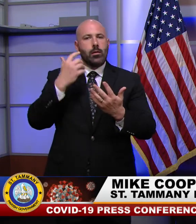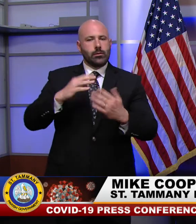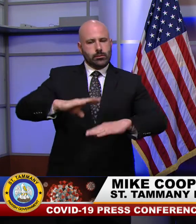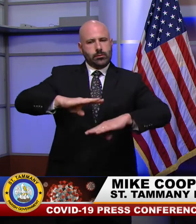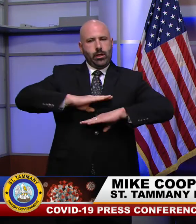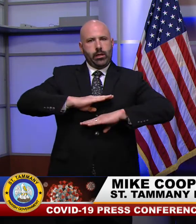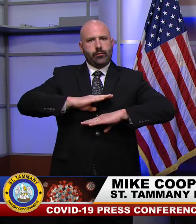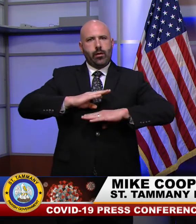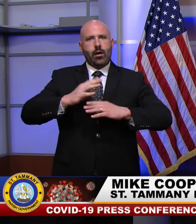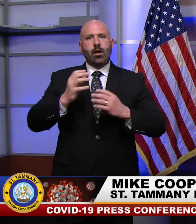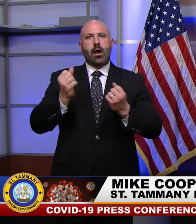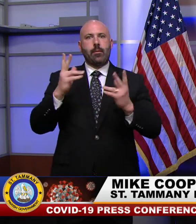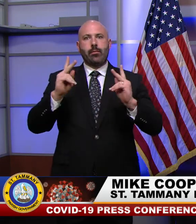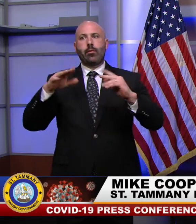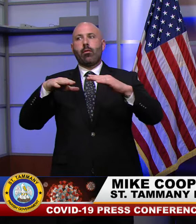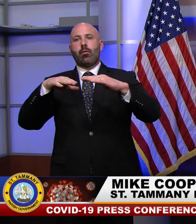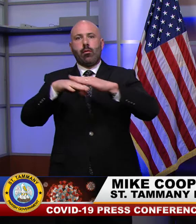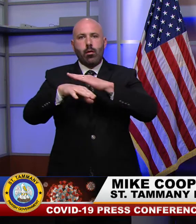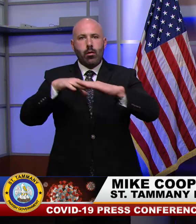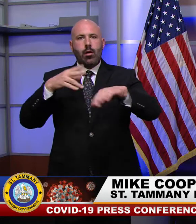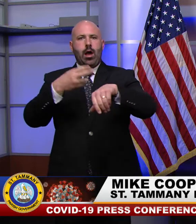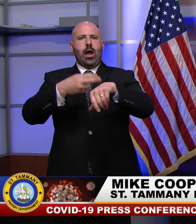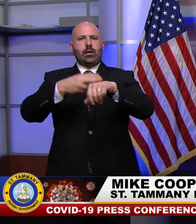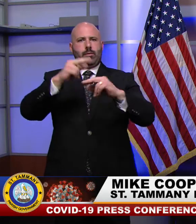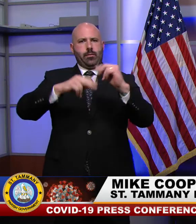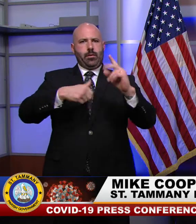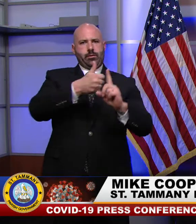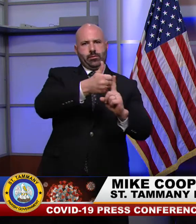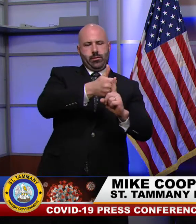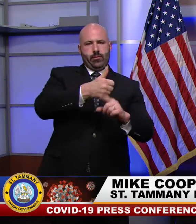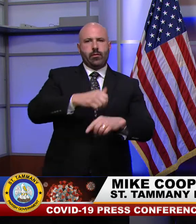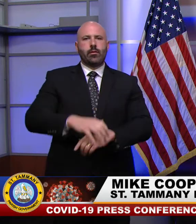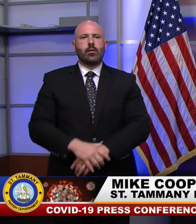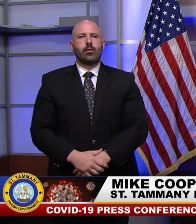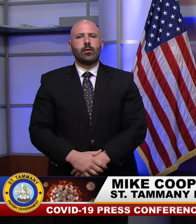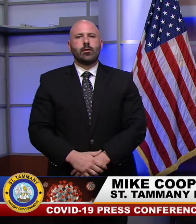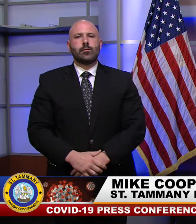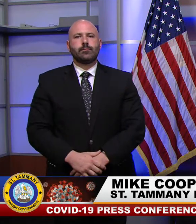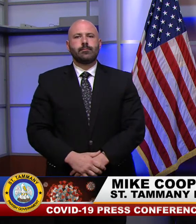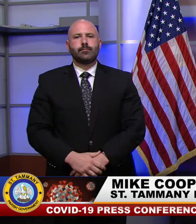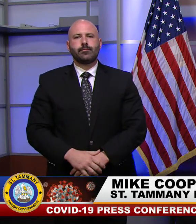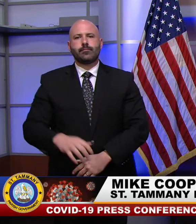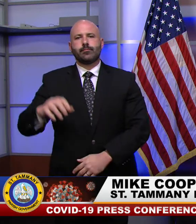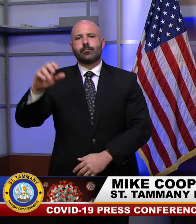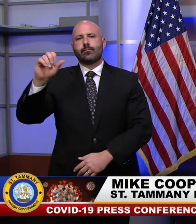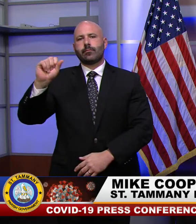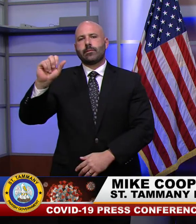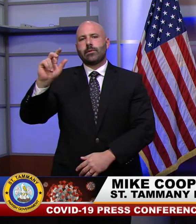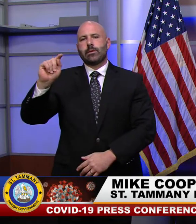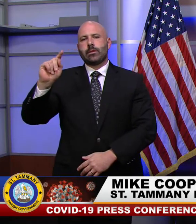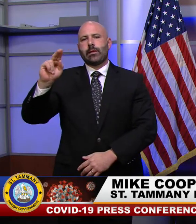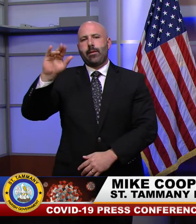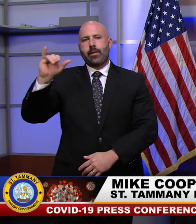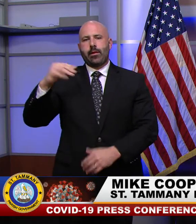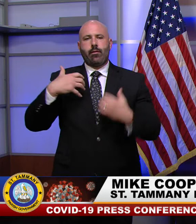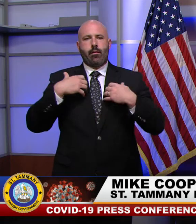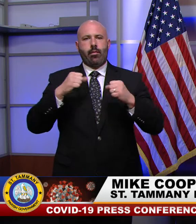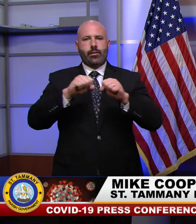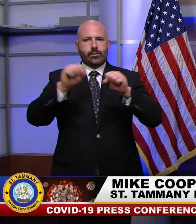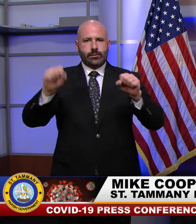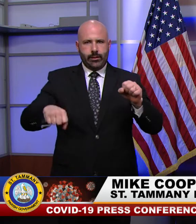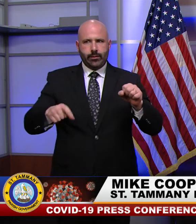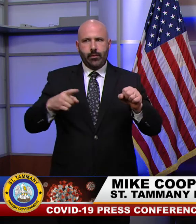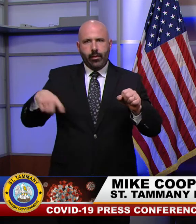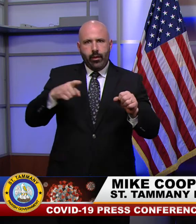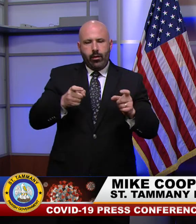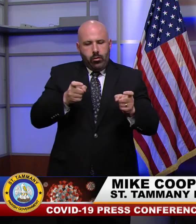hospital building itself. St. Tammany Hospital Health System is managing supplies to